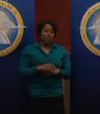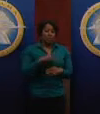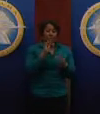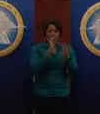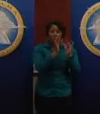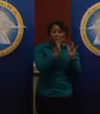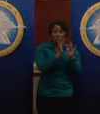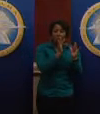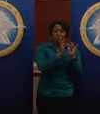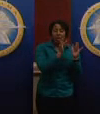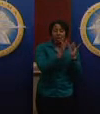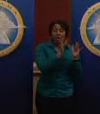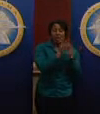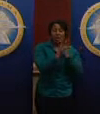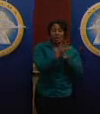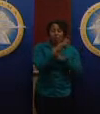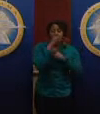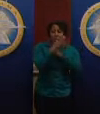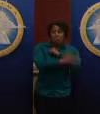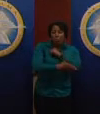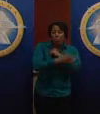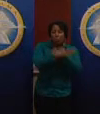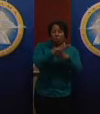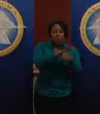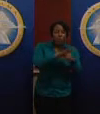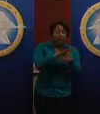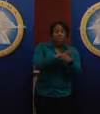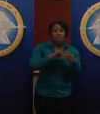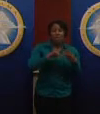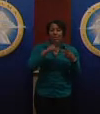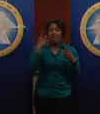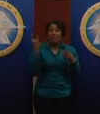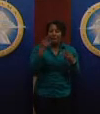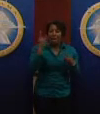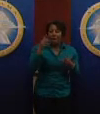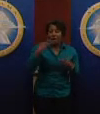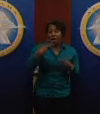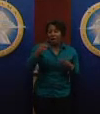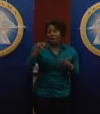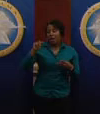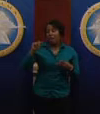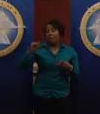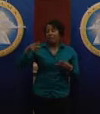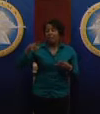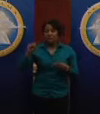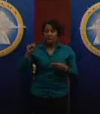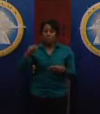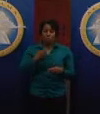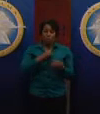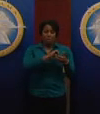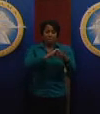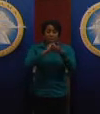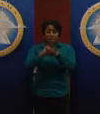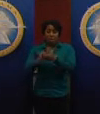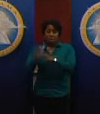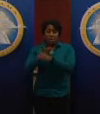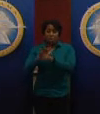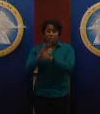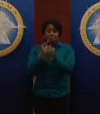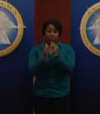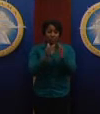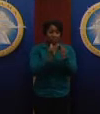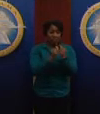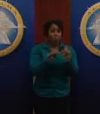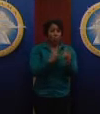broadband access points, Wi-Fi access points, and hotspots. As I mentioned, partnering with our local communities, we've continued to roll out more and